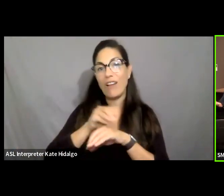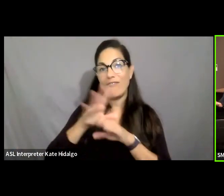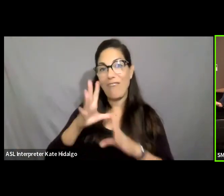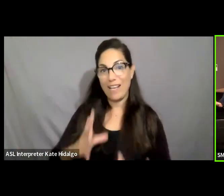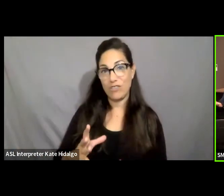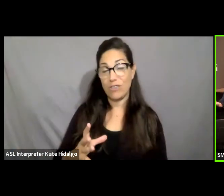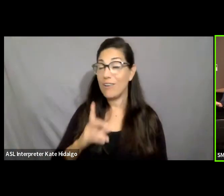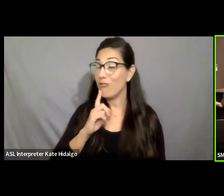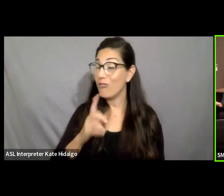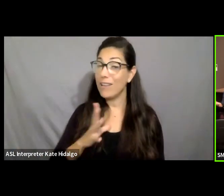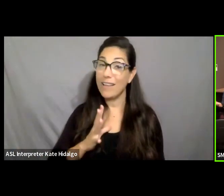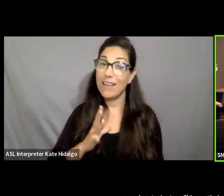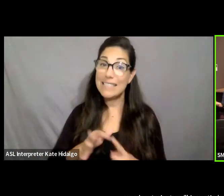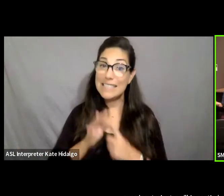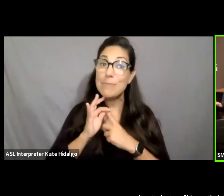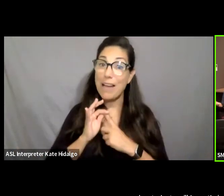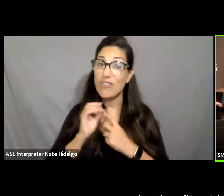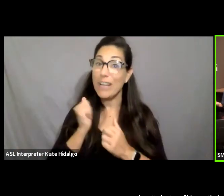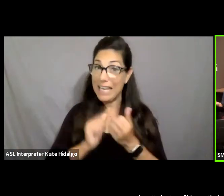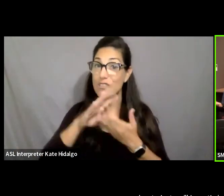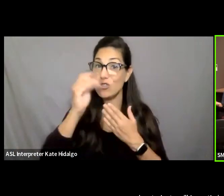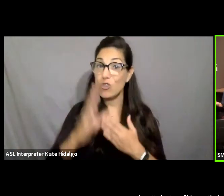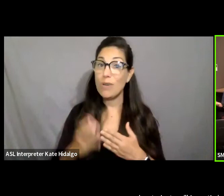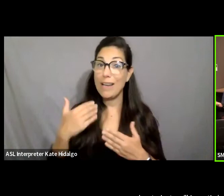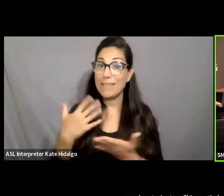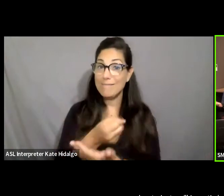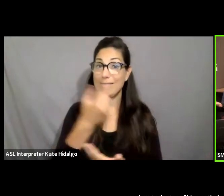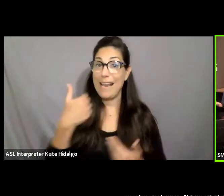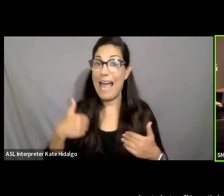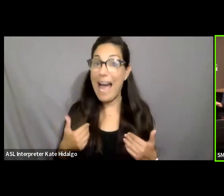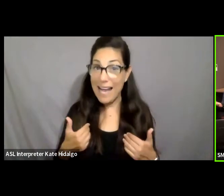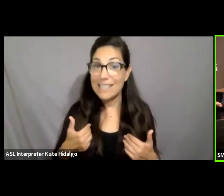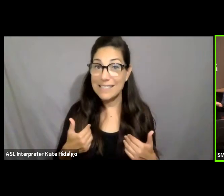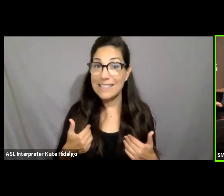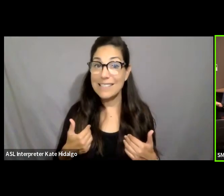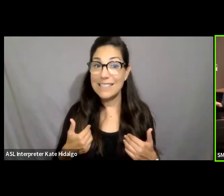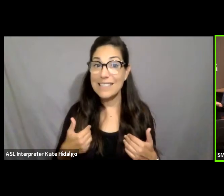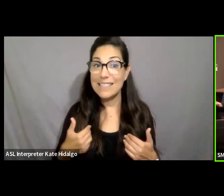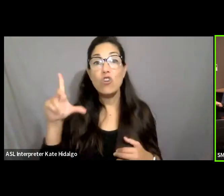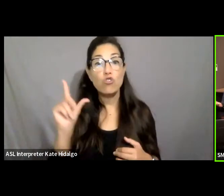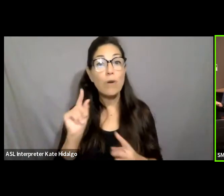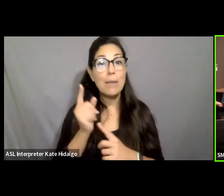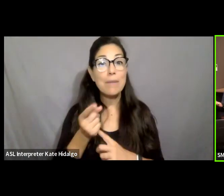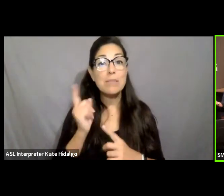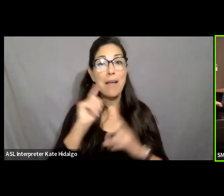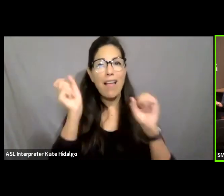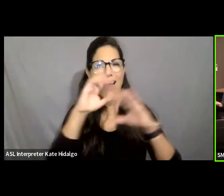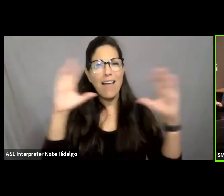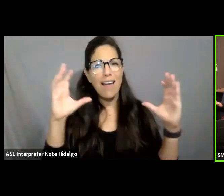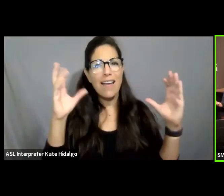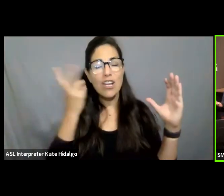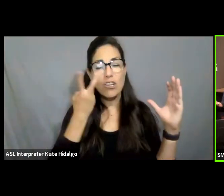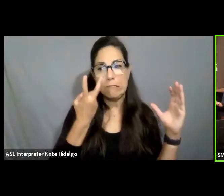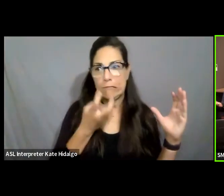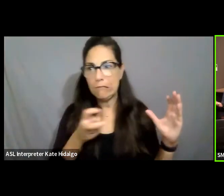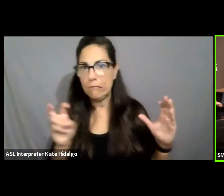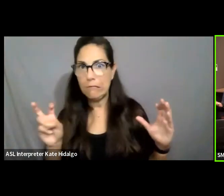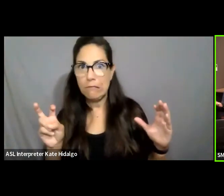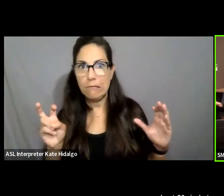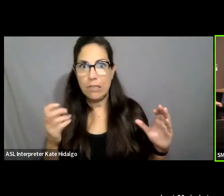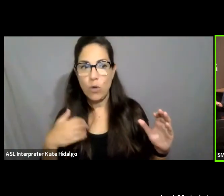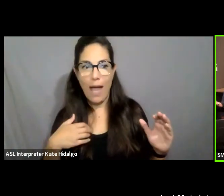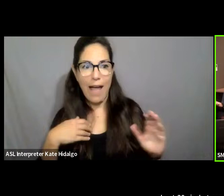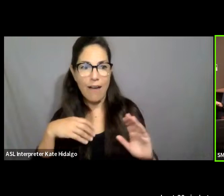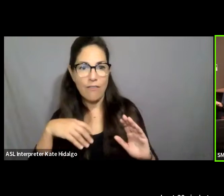Very unique. Every student gets it. And we do that for about 20 minutes. But can you think about it? You're making this transition. You have this as